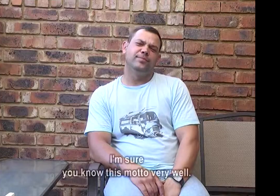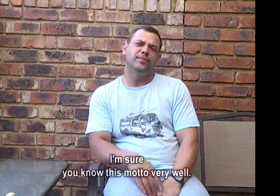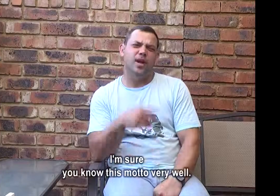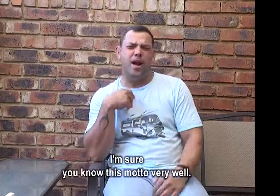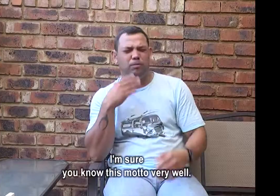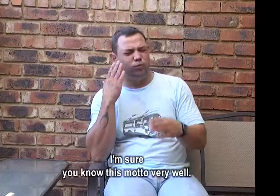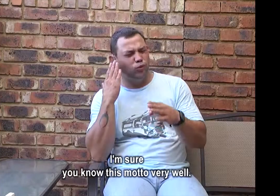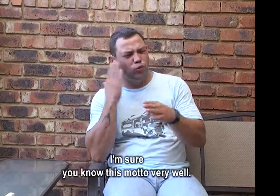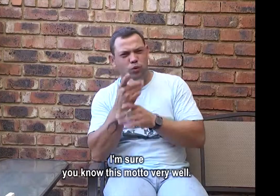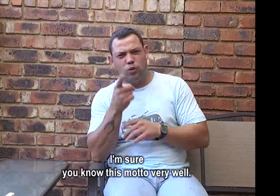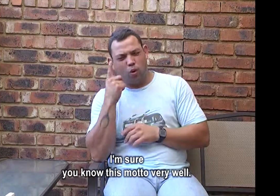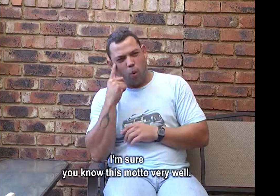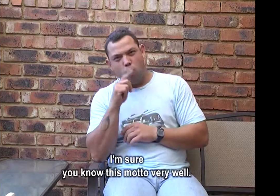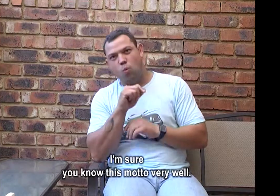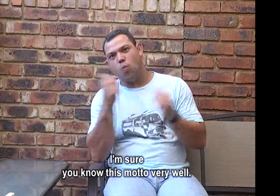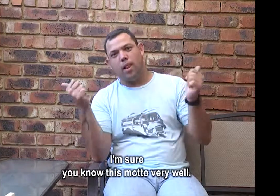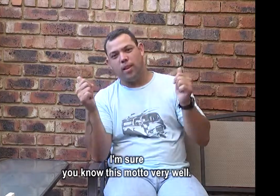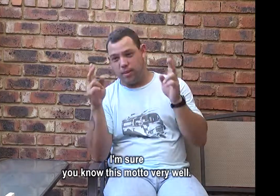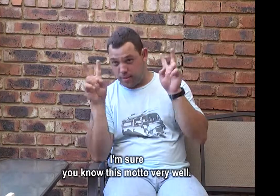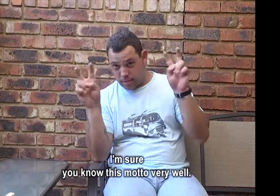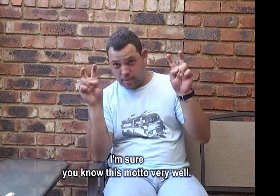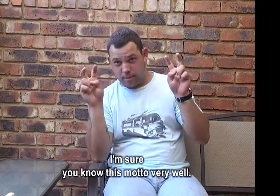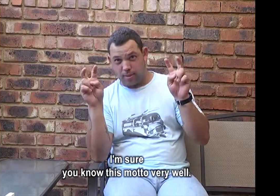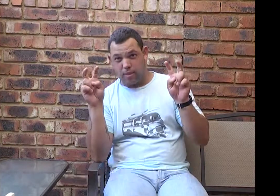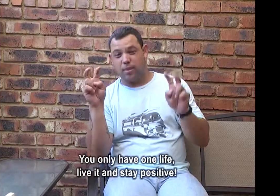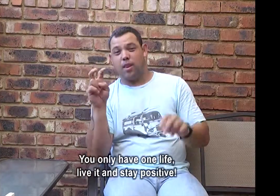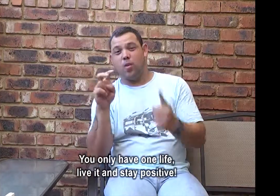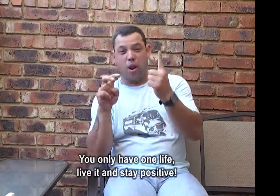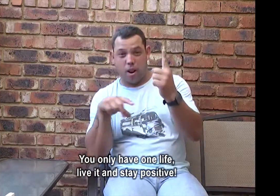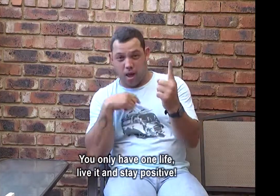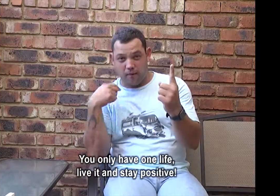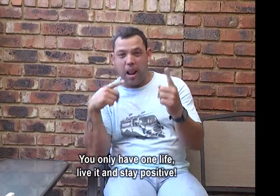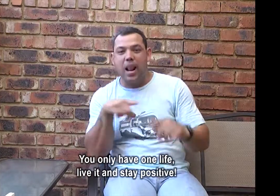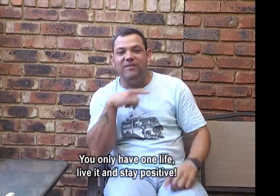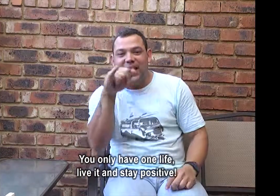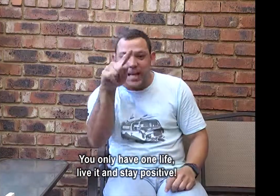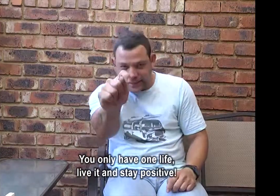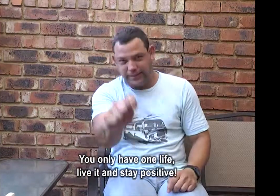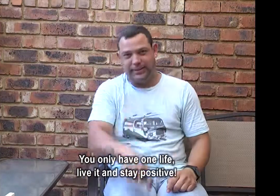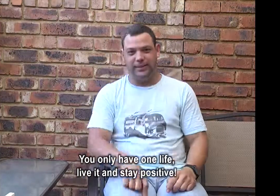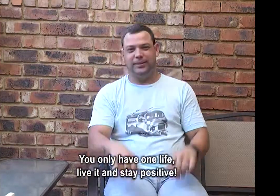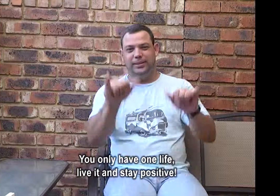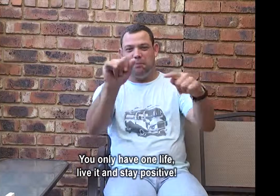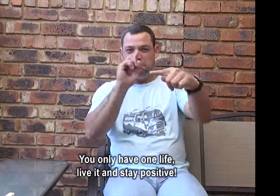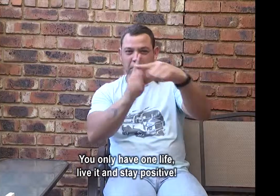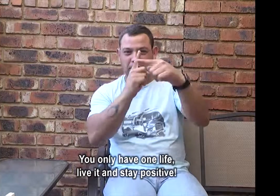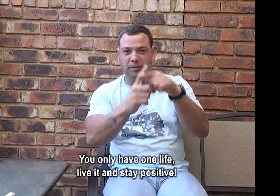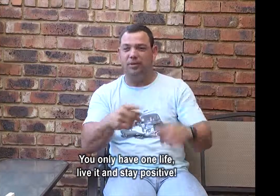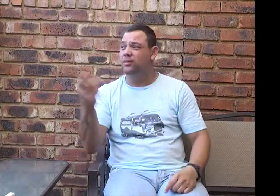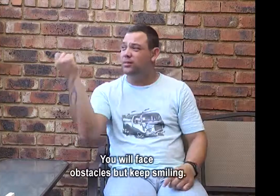I'm sure you know this motto very well. You only have one life. Live it and stay positive.